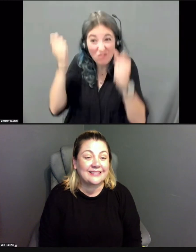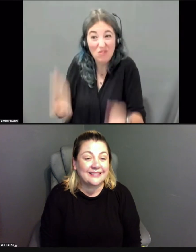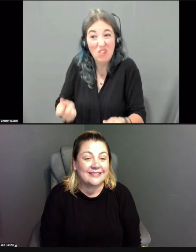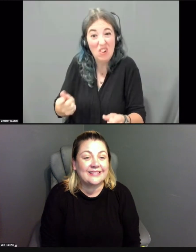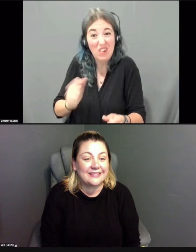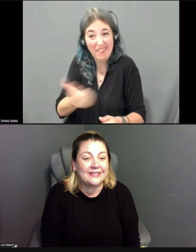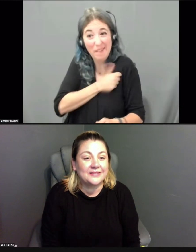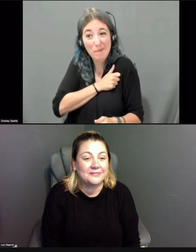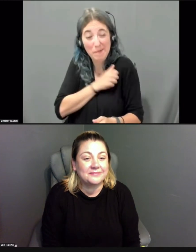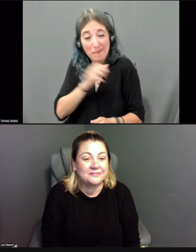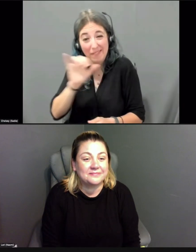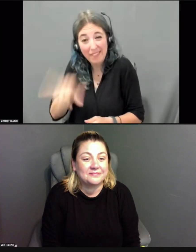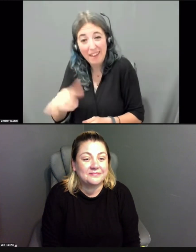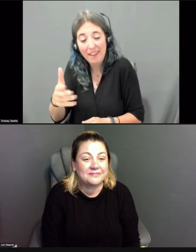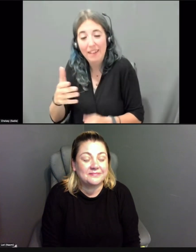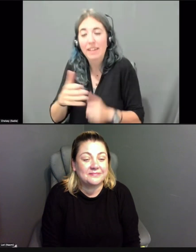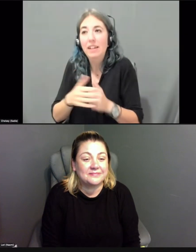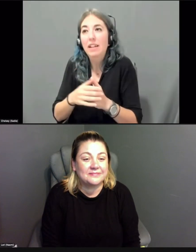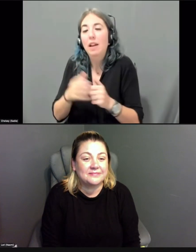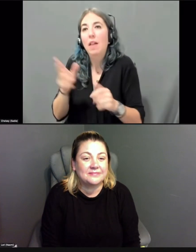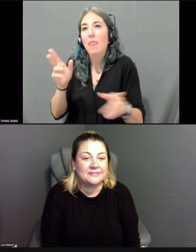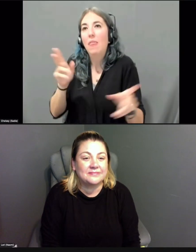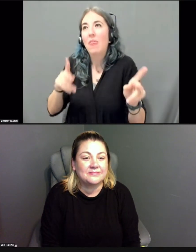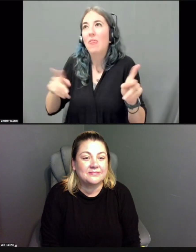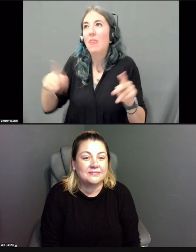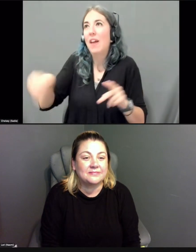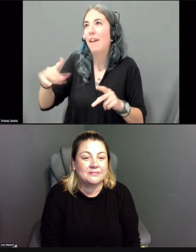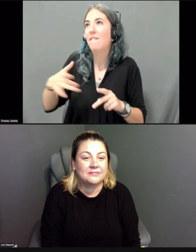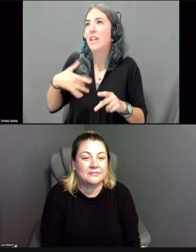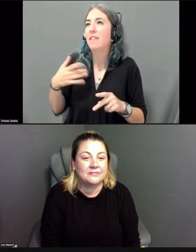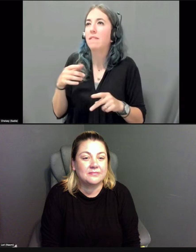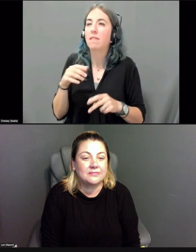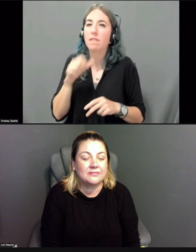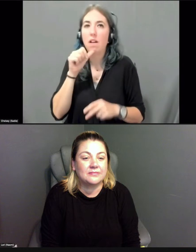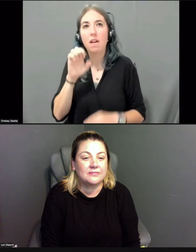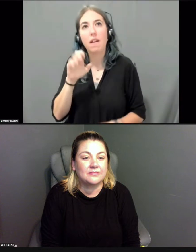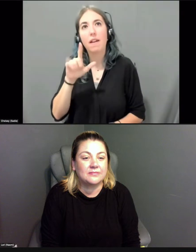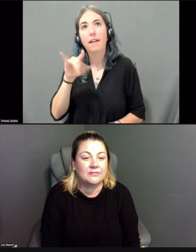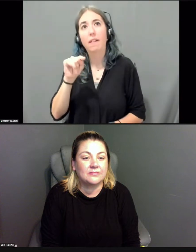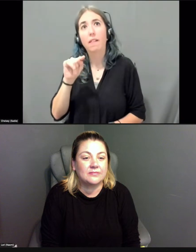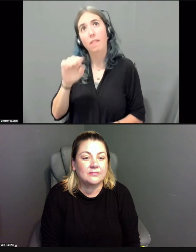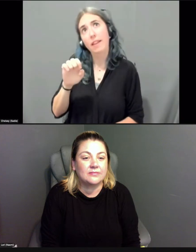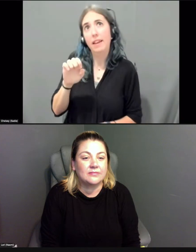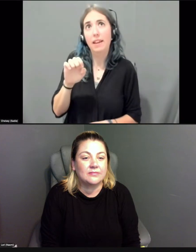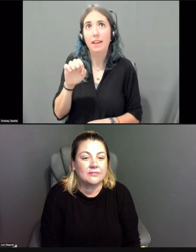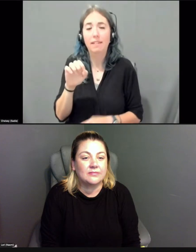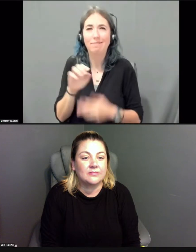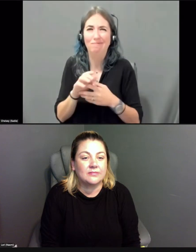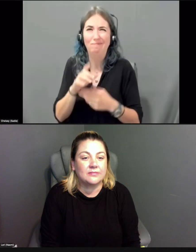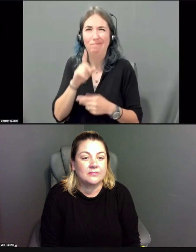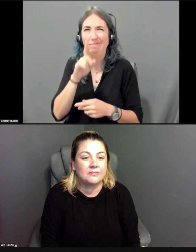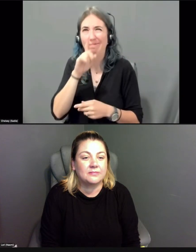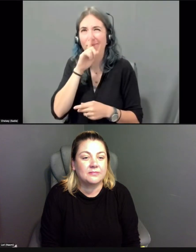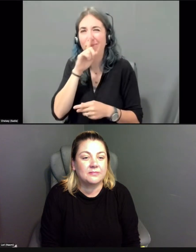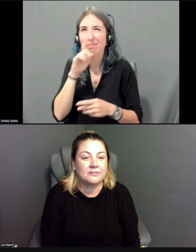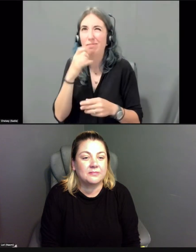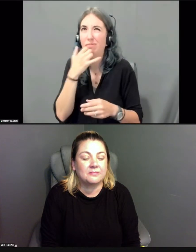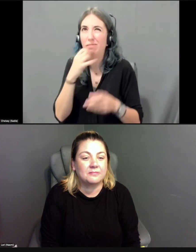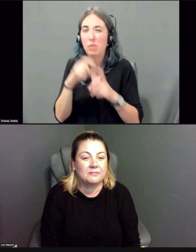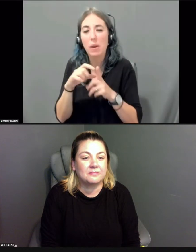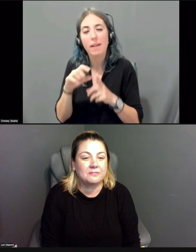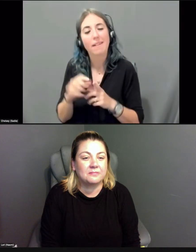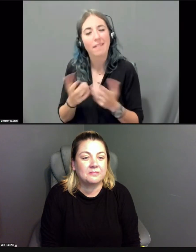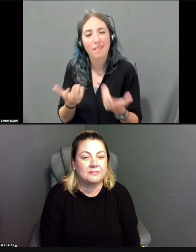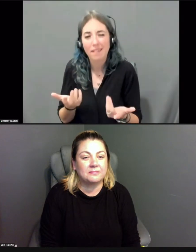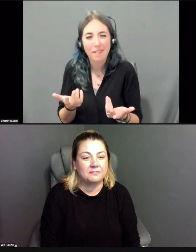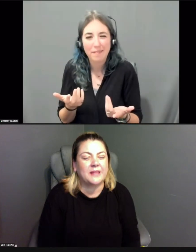I want to say elite. What's the word I'm looking for? It's an exclusive. Yeah. It feels